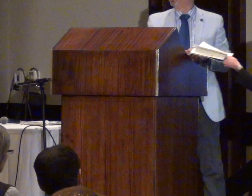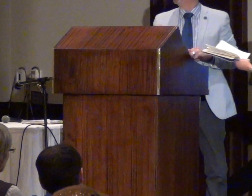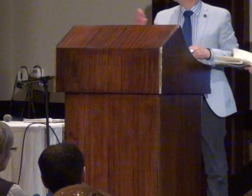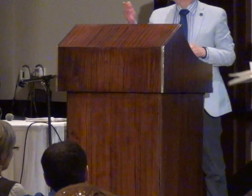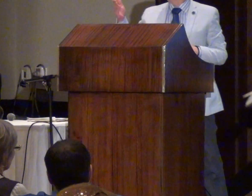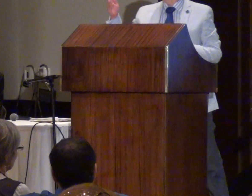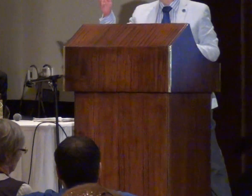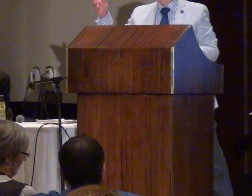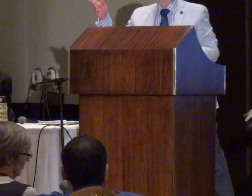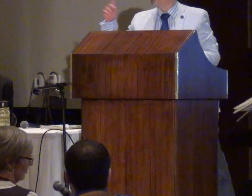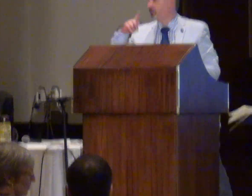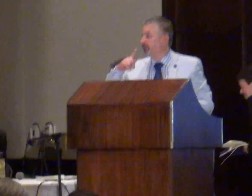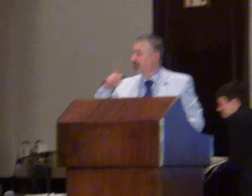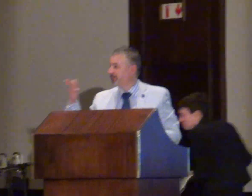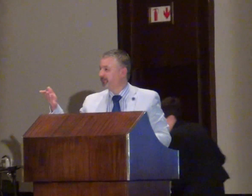that.